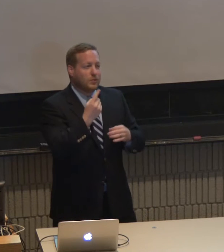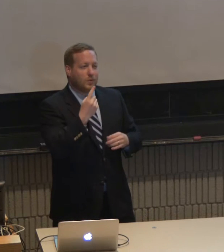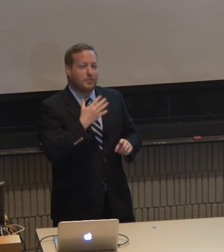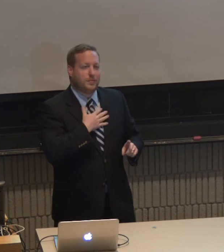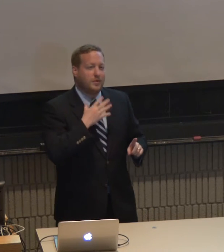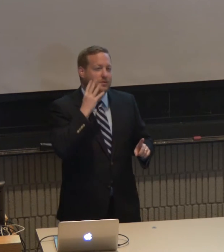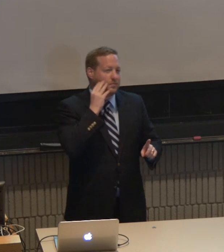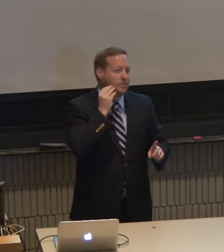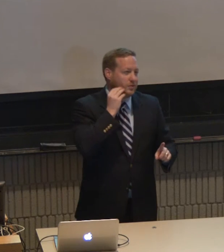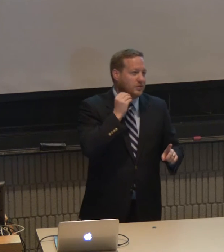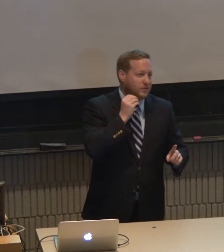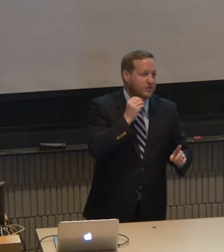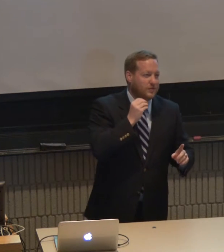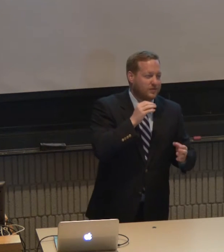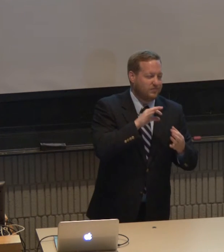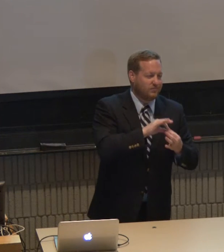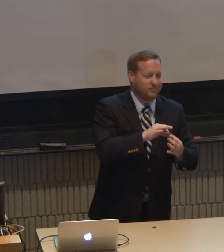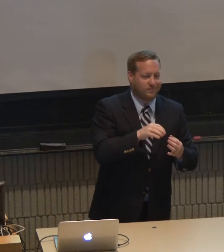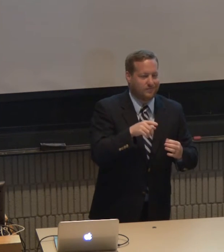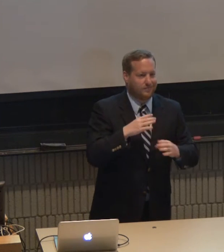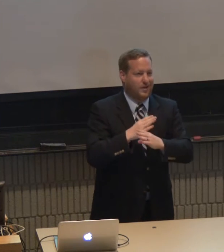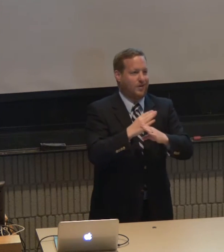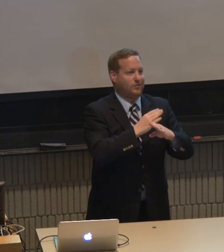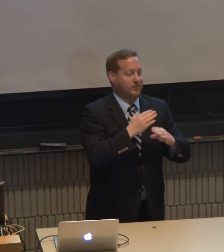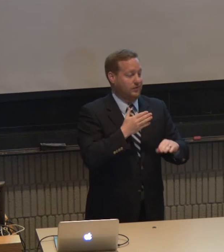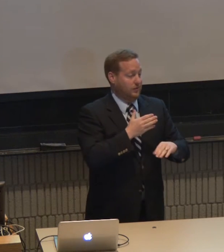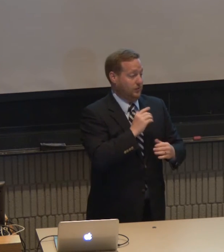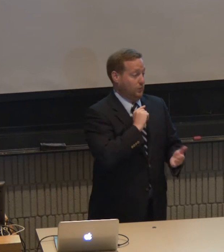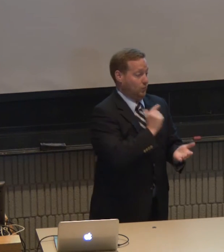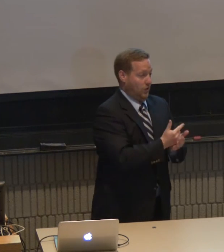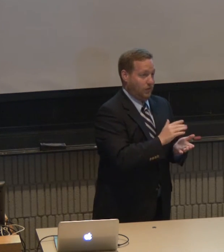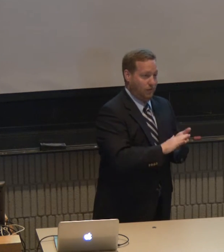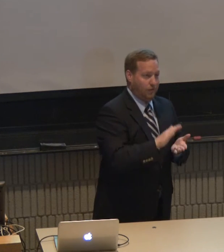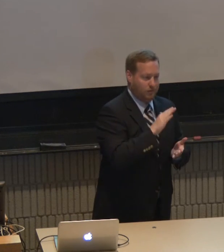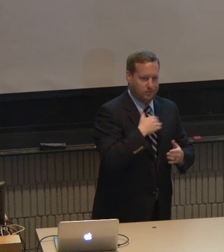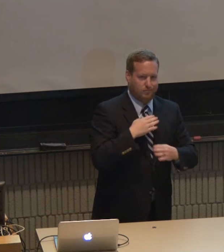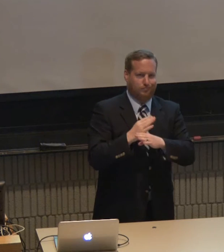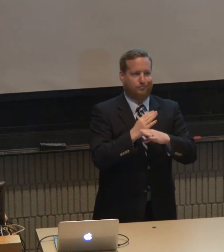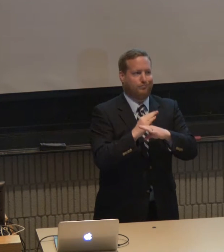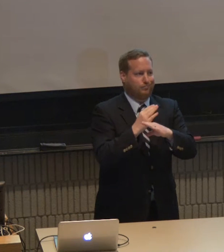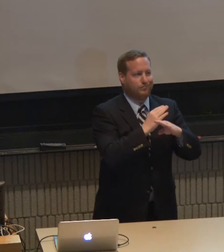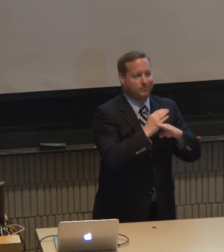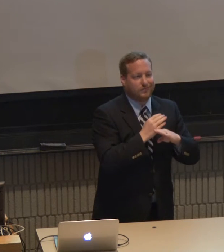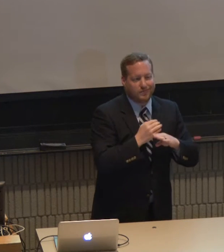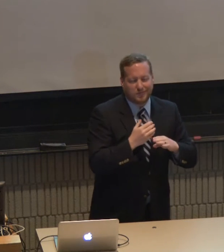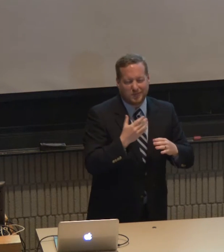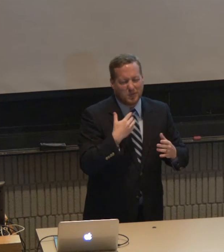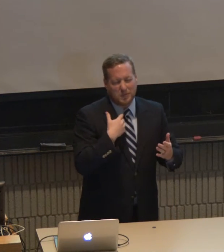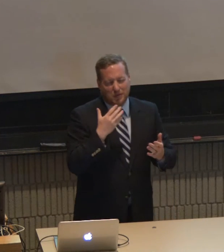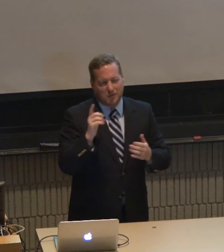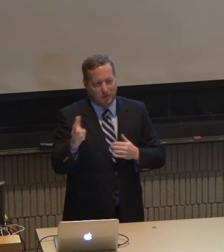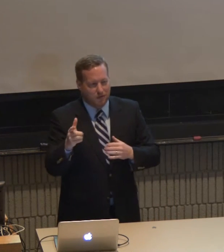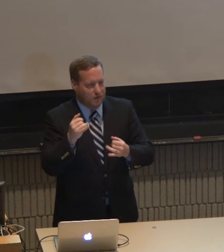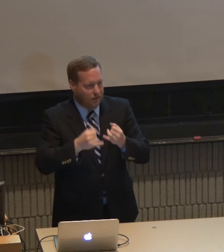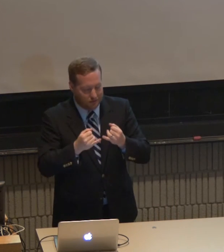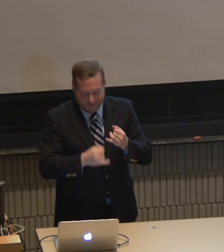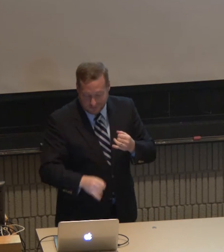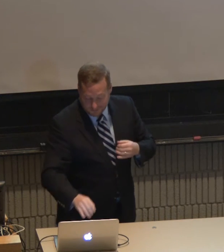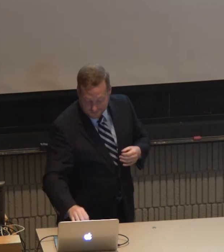If we have enough time at the end of the presentation, I'll share one story about that kind of barrier in my own personal experience. We'll hold